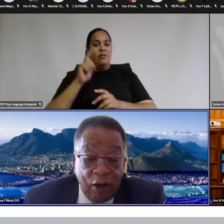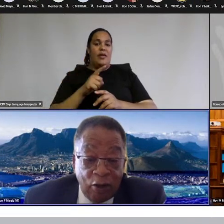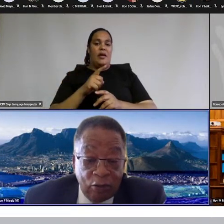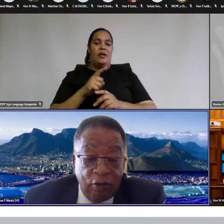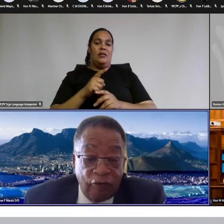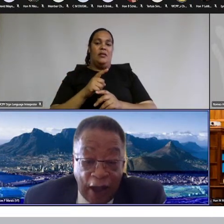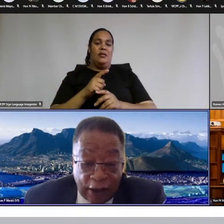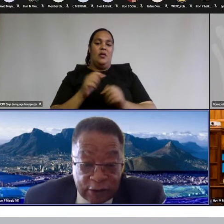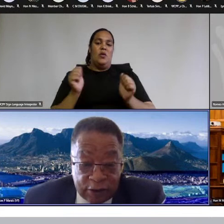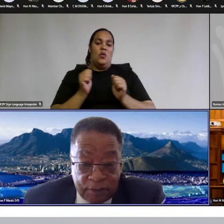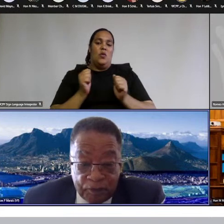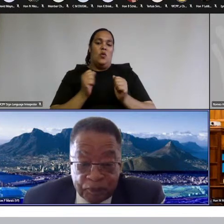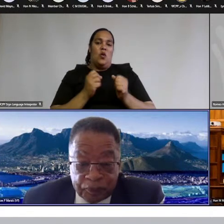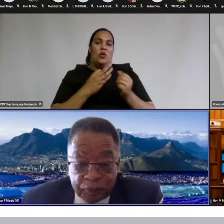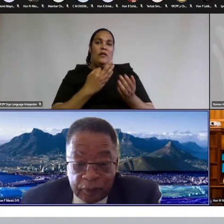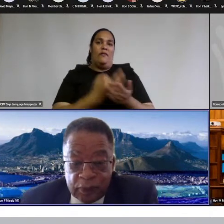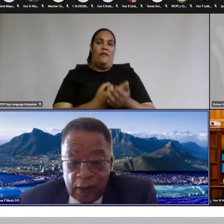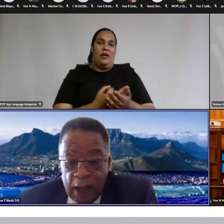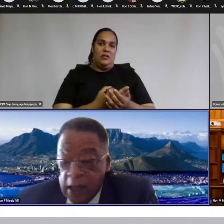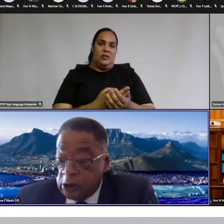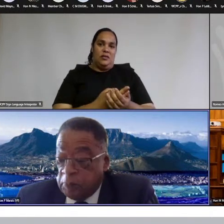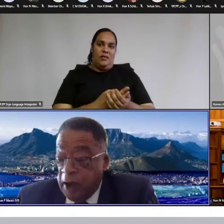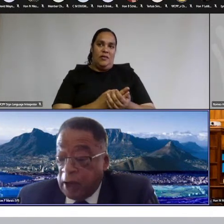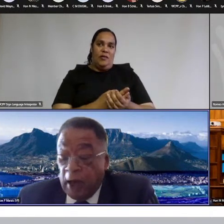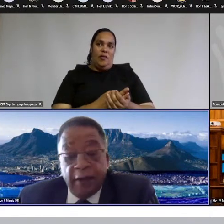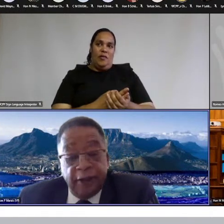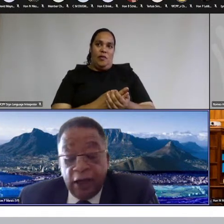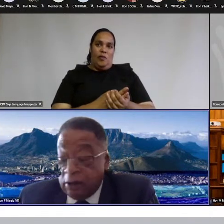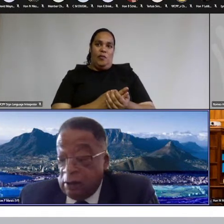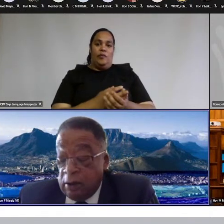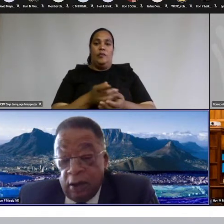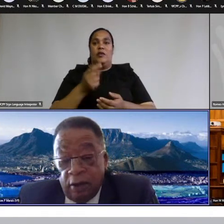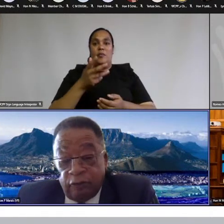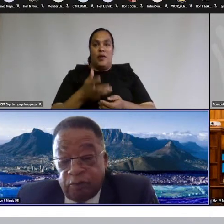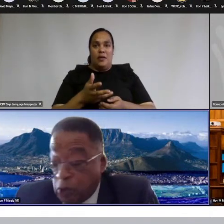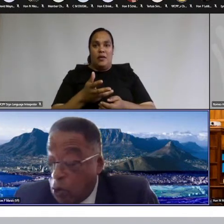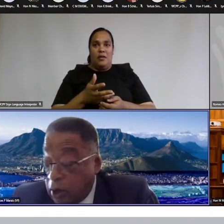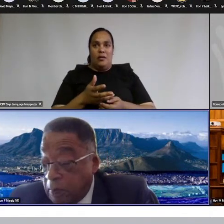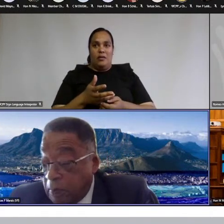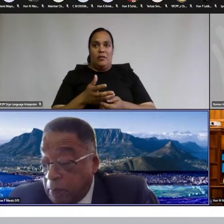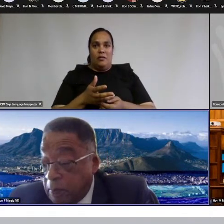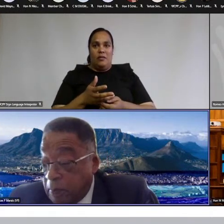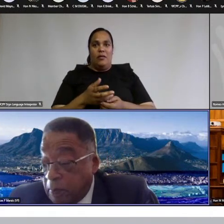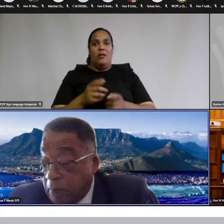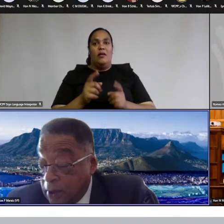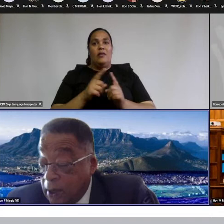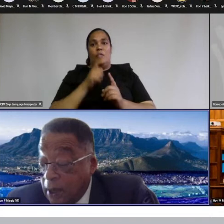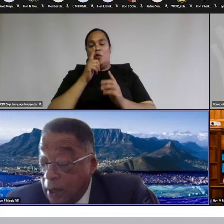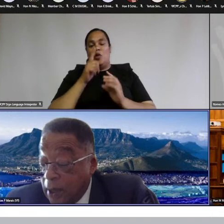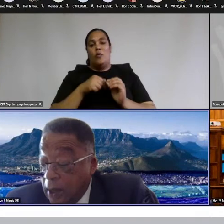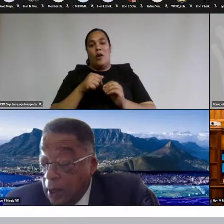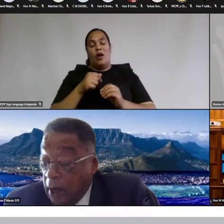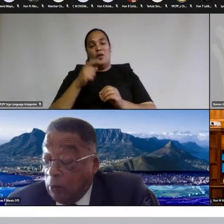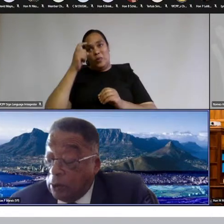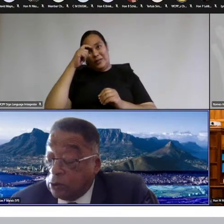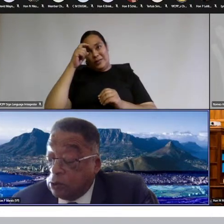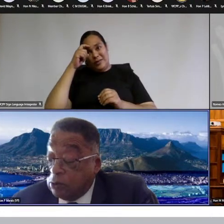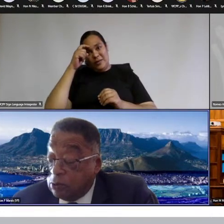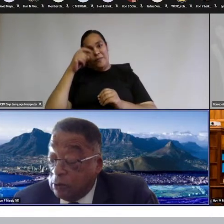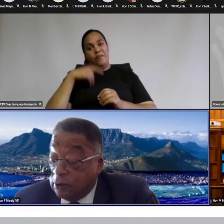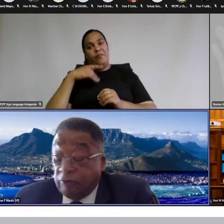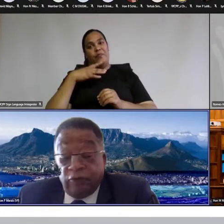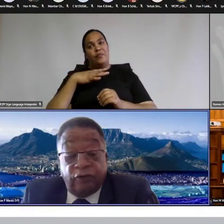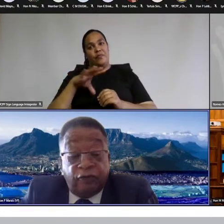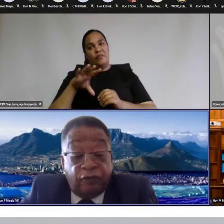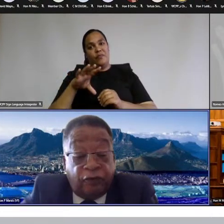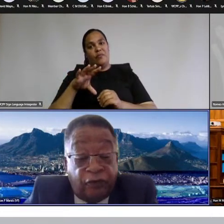mere cold facts. Speaker, and then talking about wisdom, I want